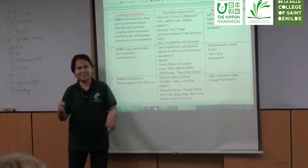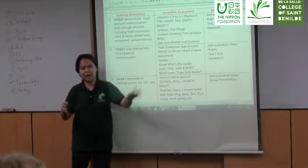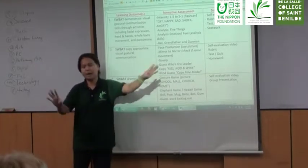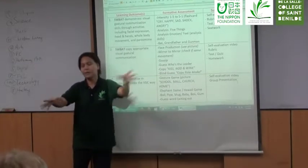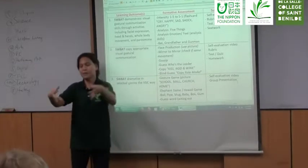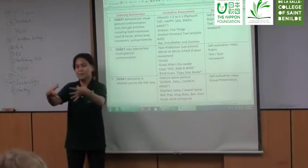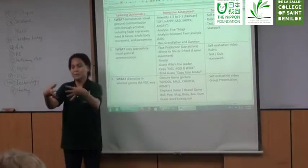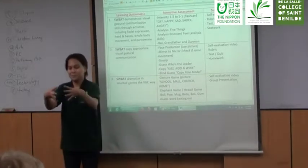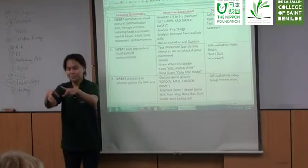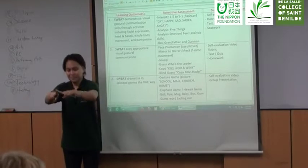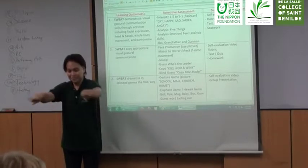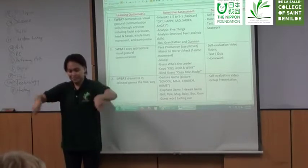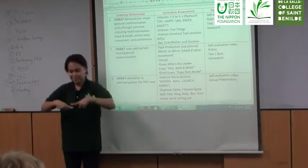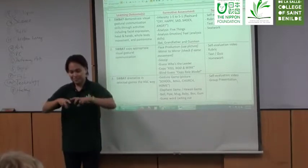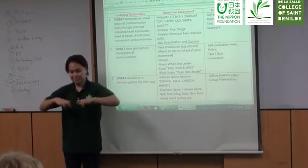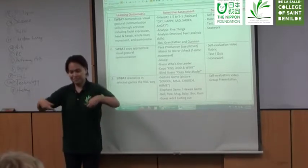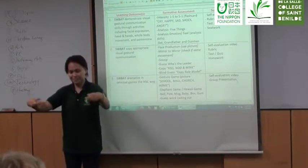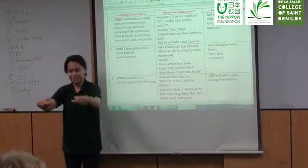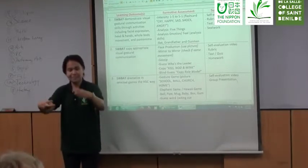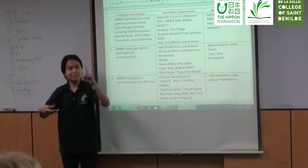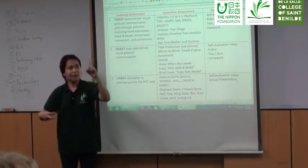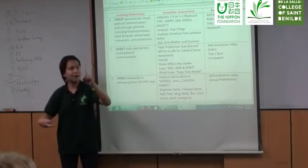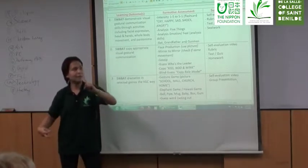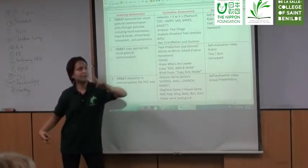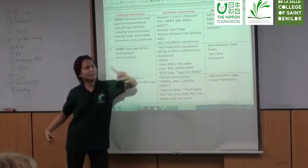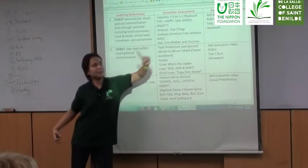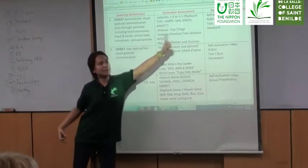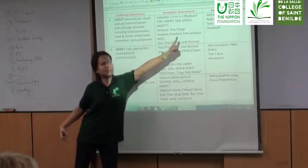the person at the very end would